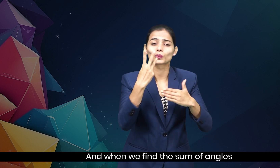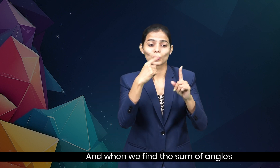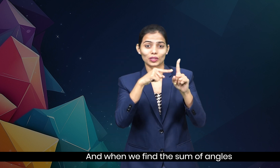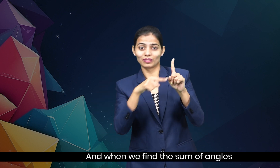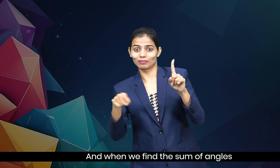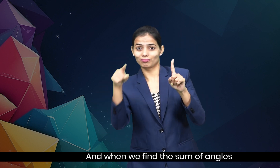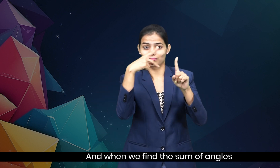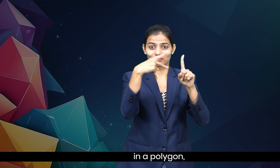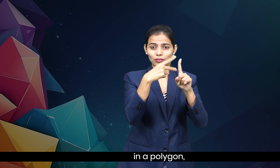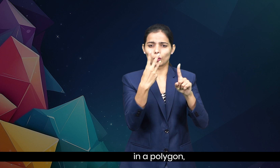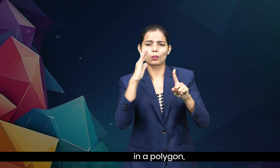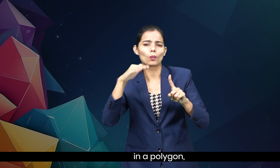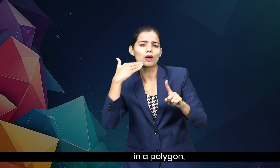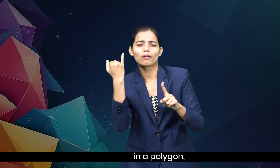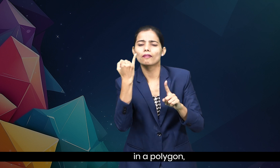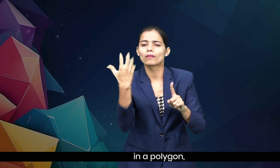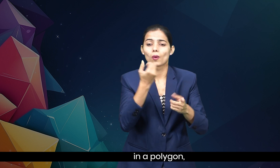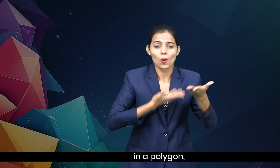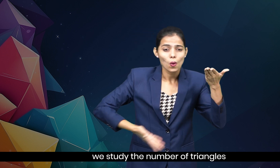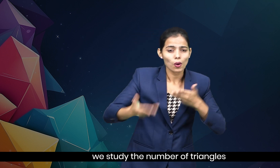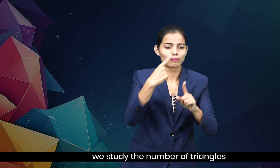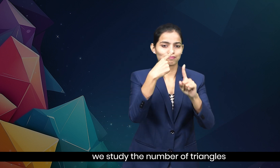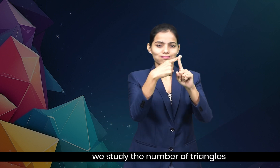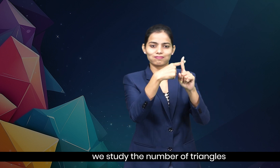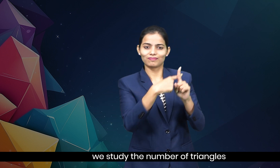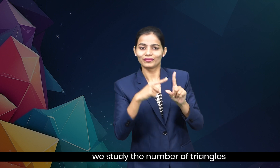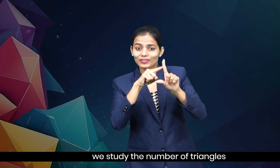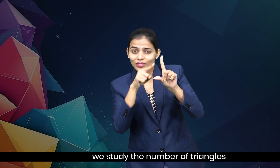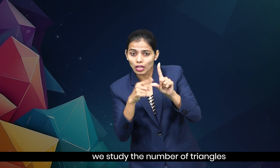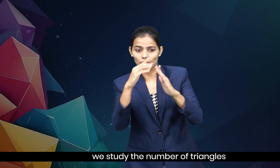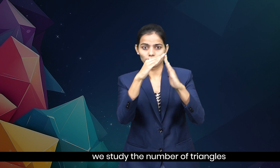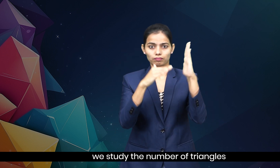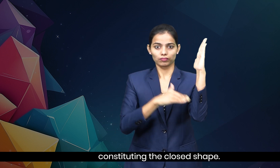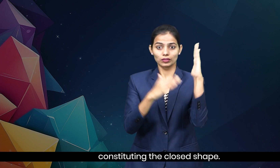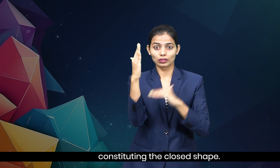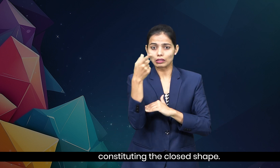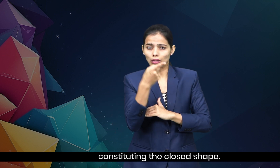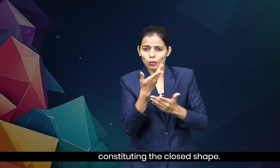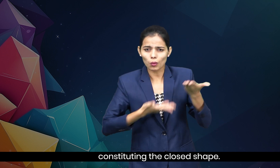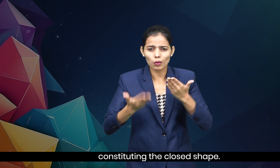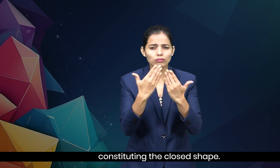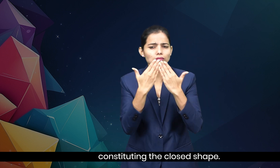the sum of angles in a polygon, we study the number of triangles constituting the closed